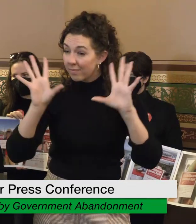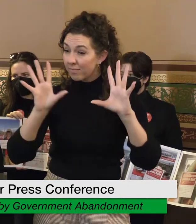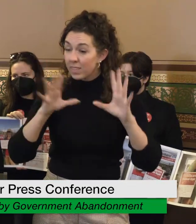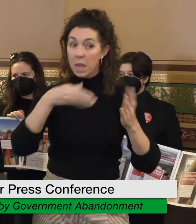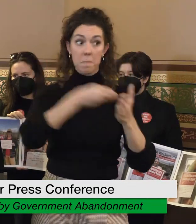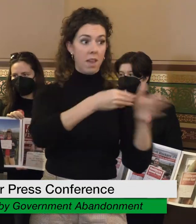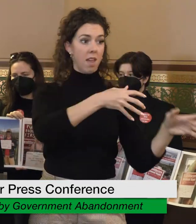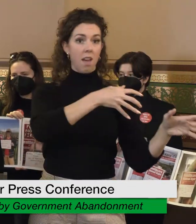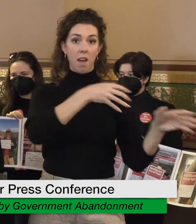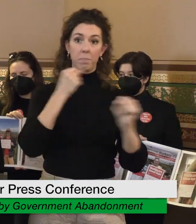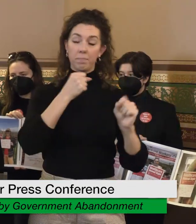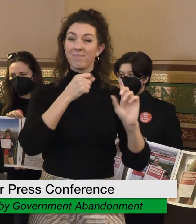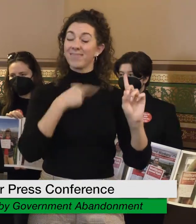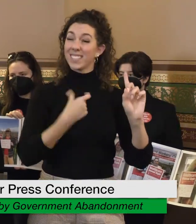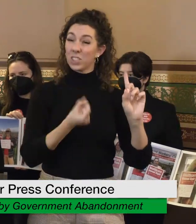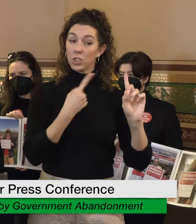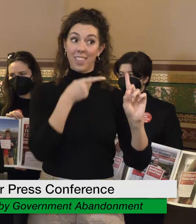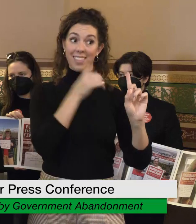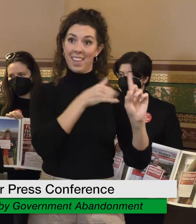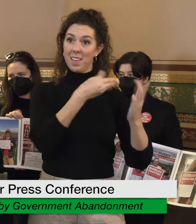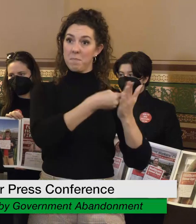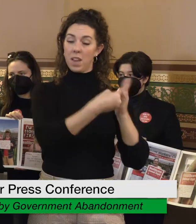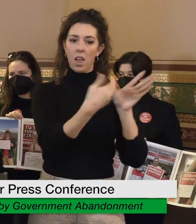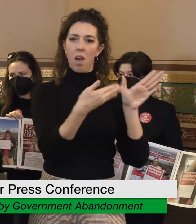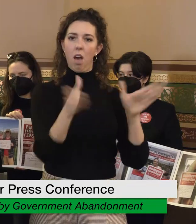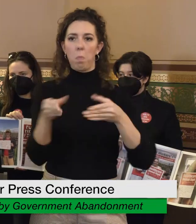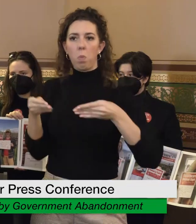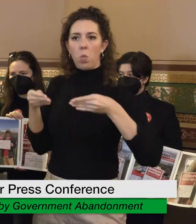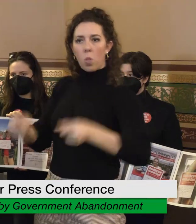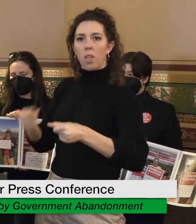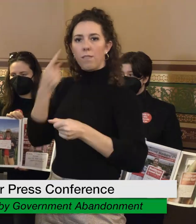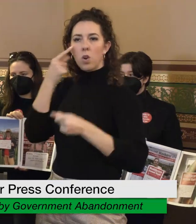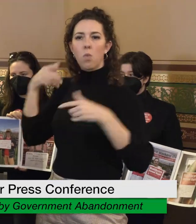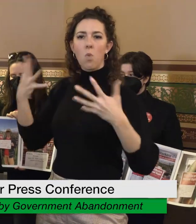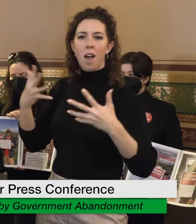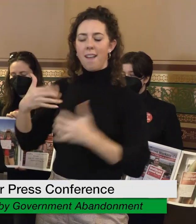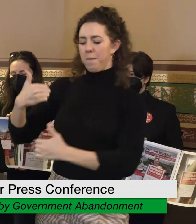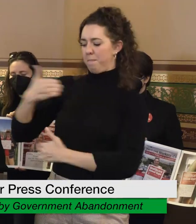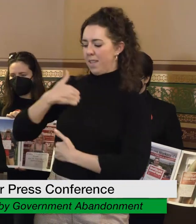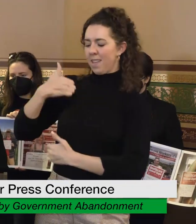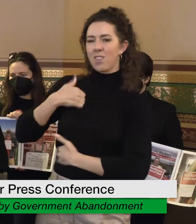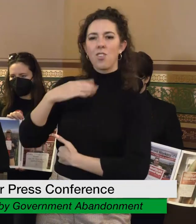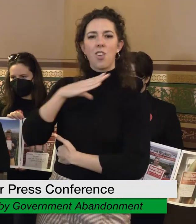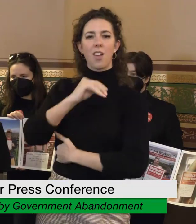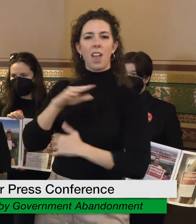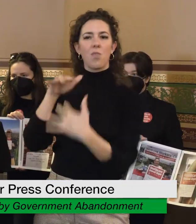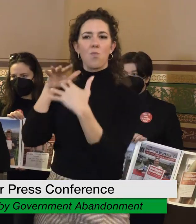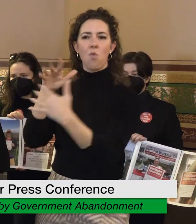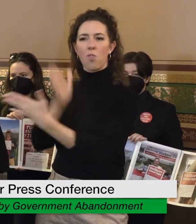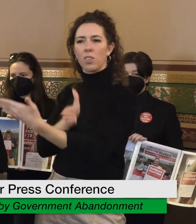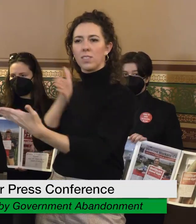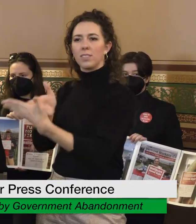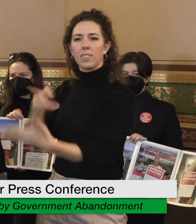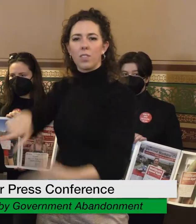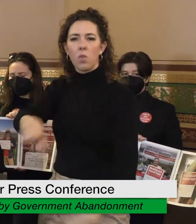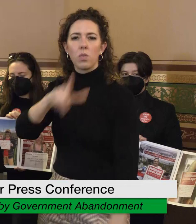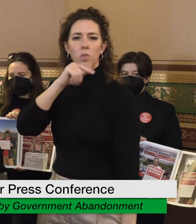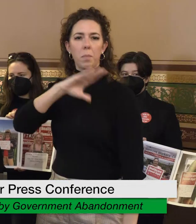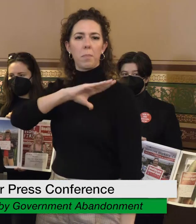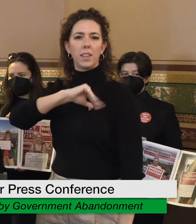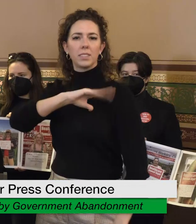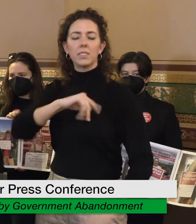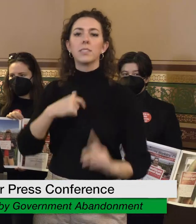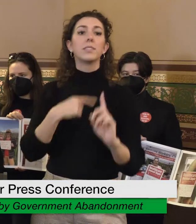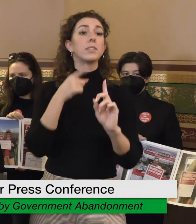billions are redirected towards increased military spending and the war on the Palestinian people. 14 million